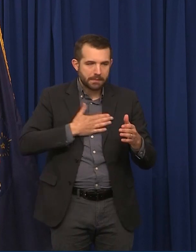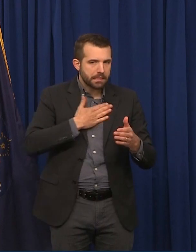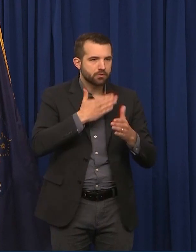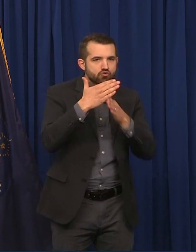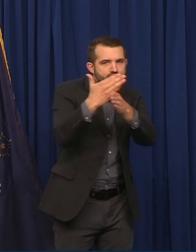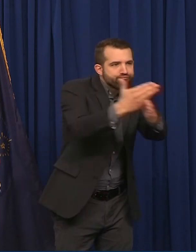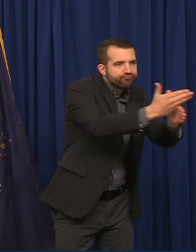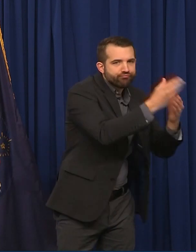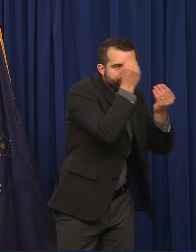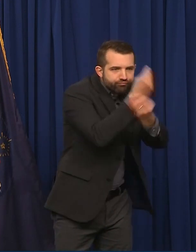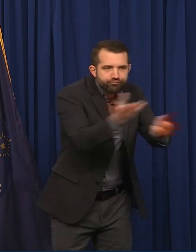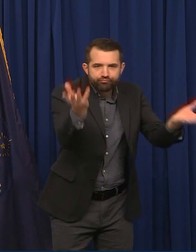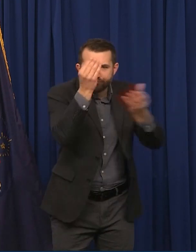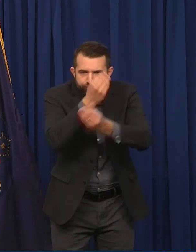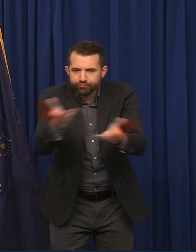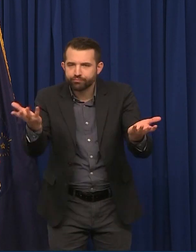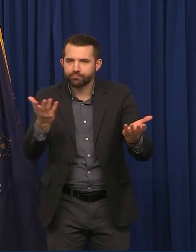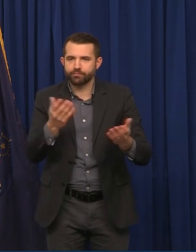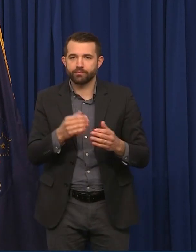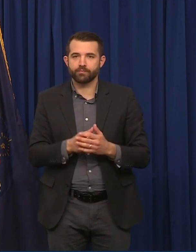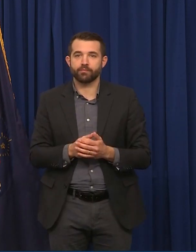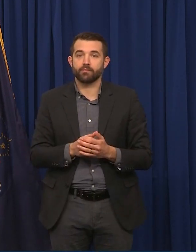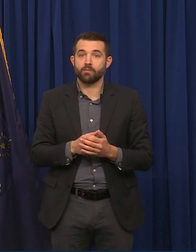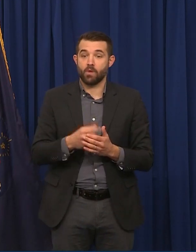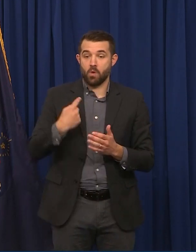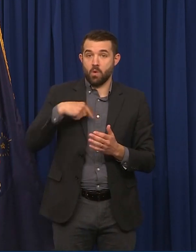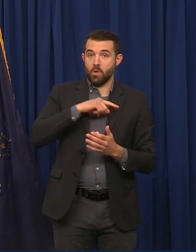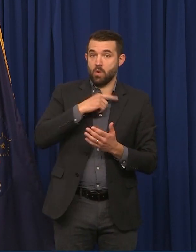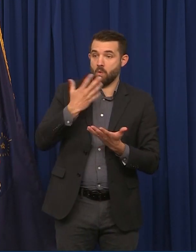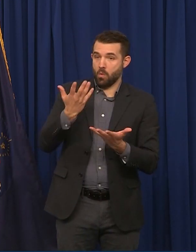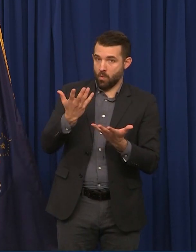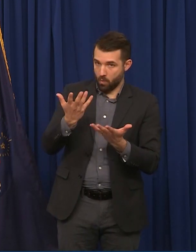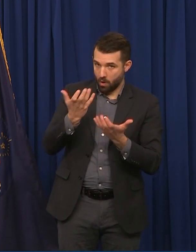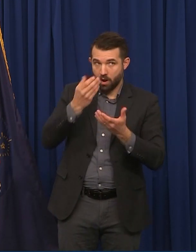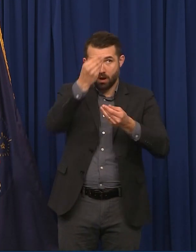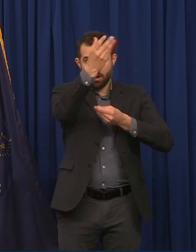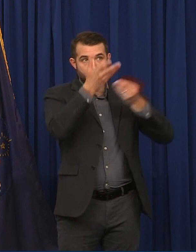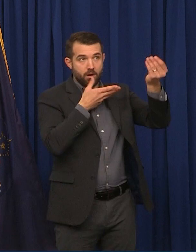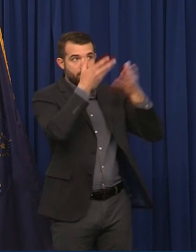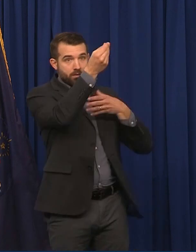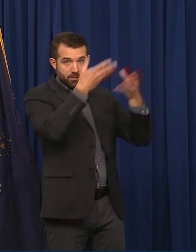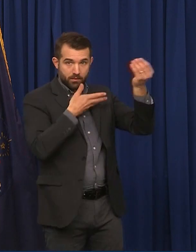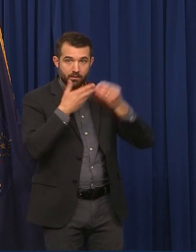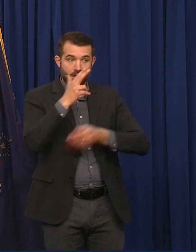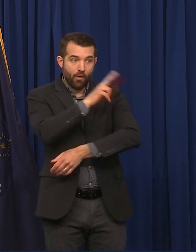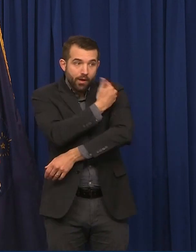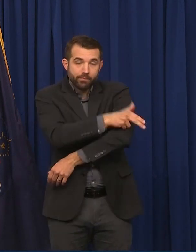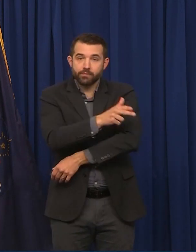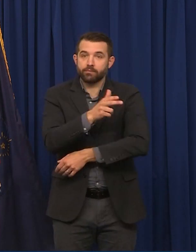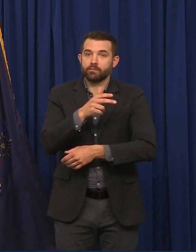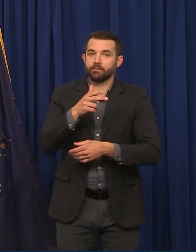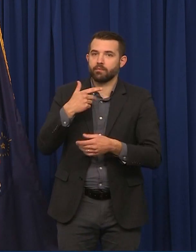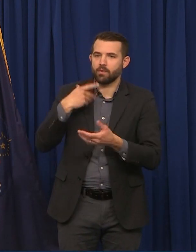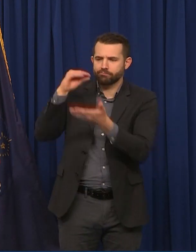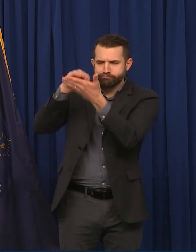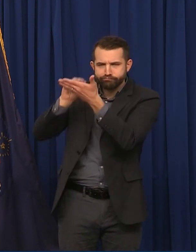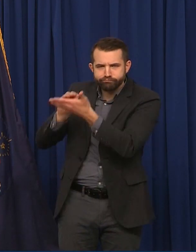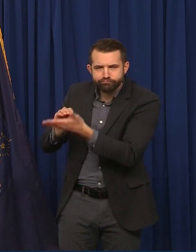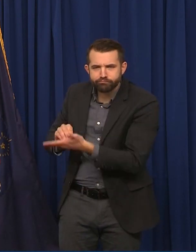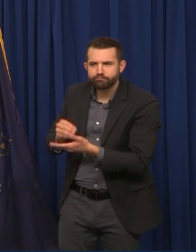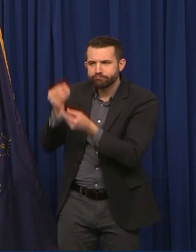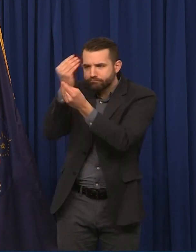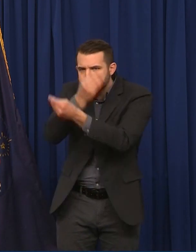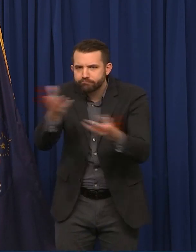logging those. Hospitals may also do so and may wish to inform the public as well, and we welcome all of their voices at the